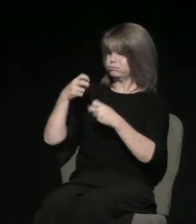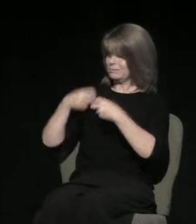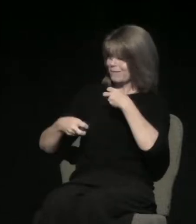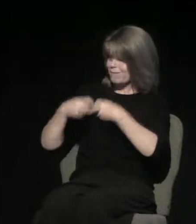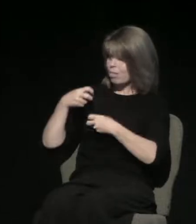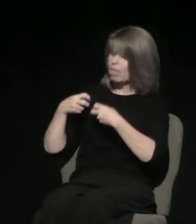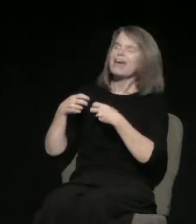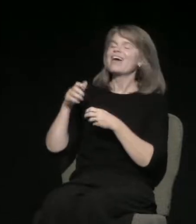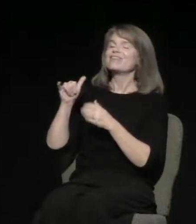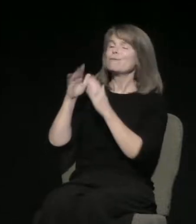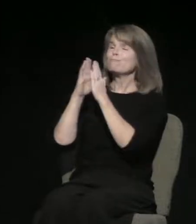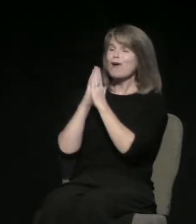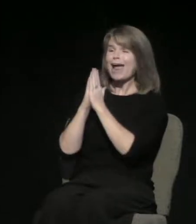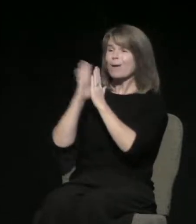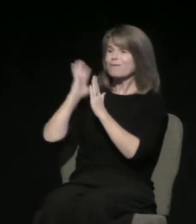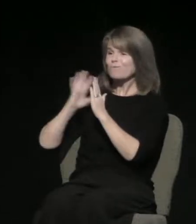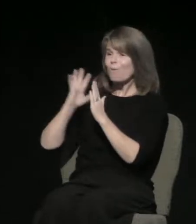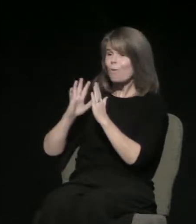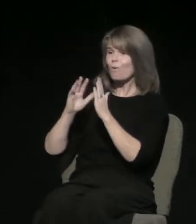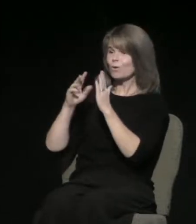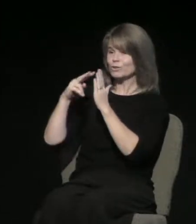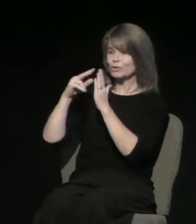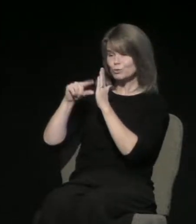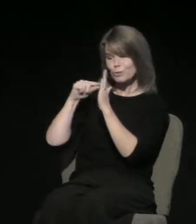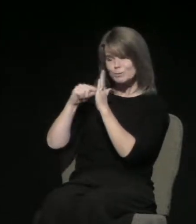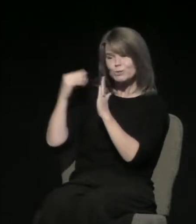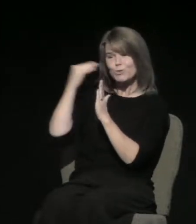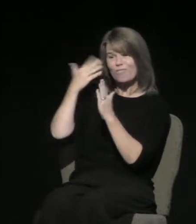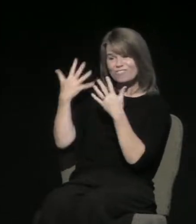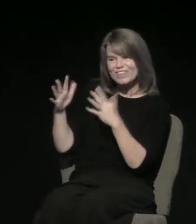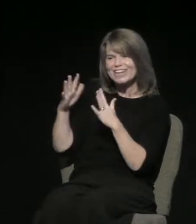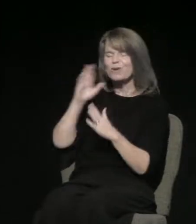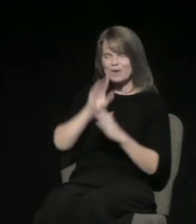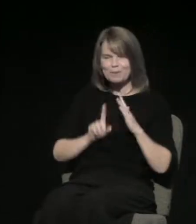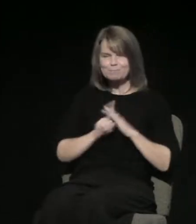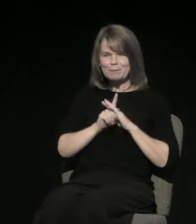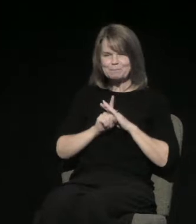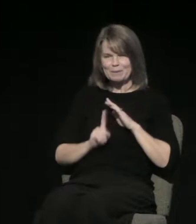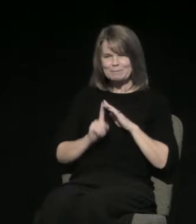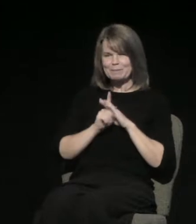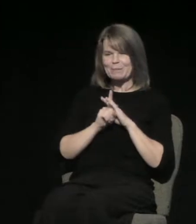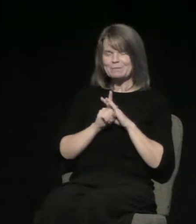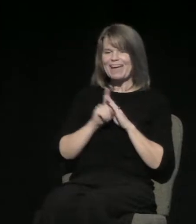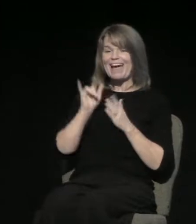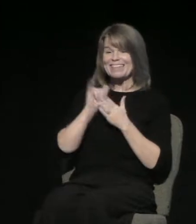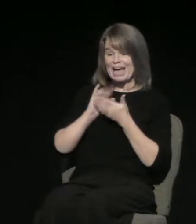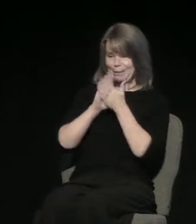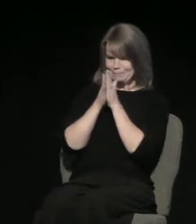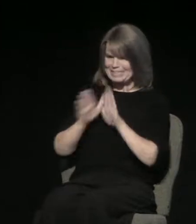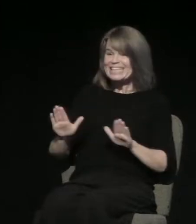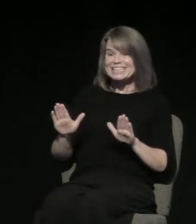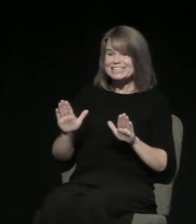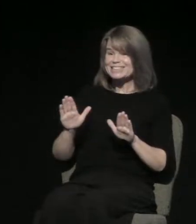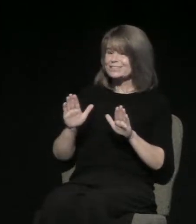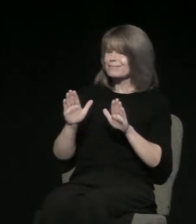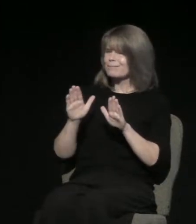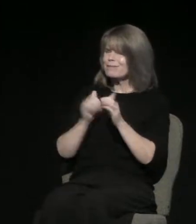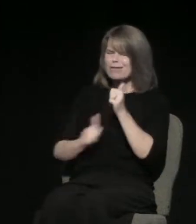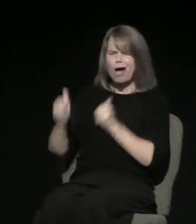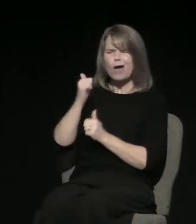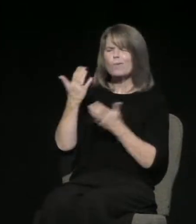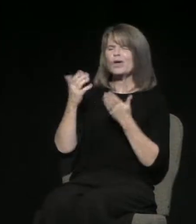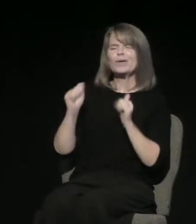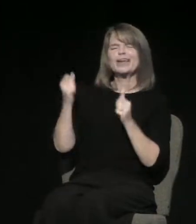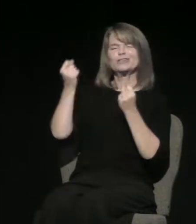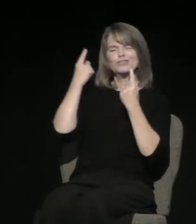Prayed They Come From The Innermost Part Of You To The Outside And That's When That Peace That Transcends All Understanding